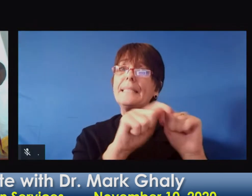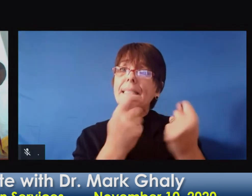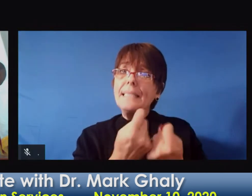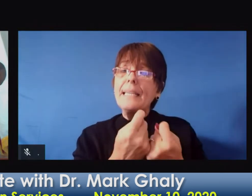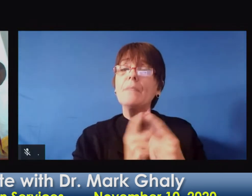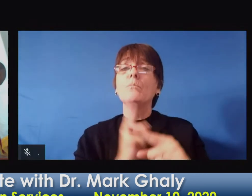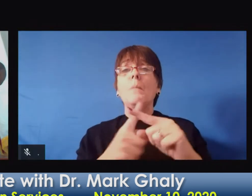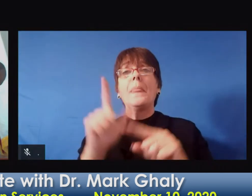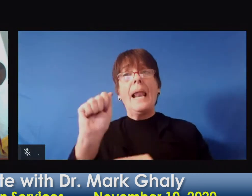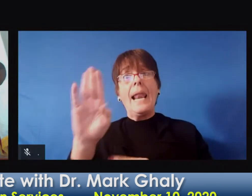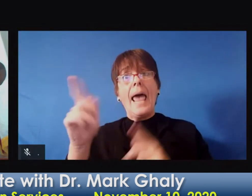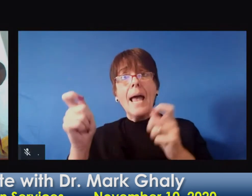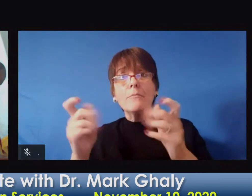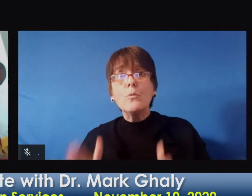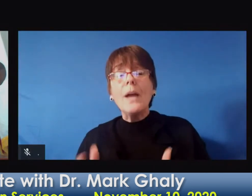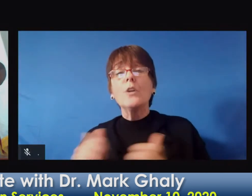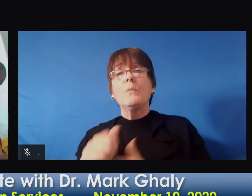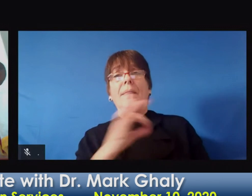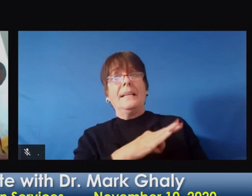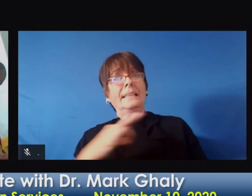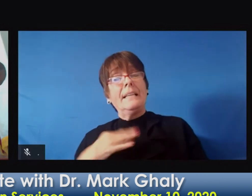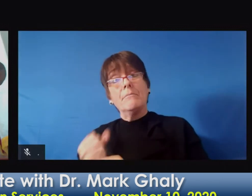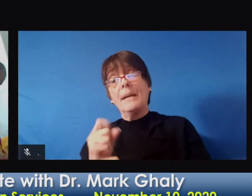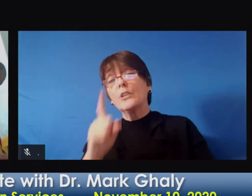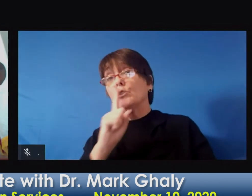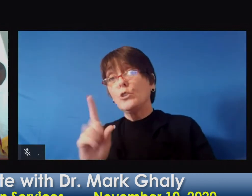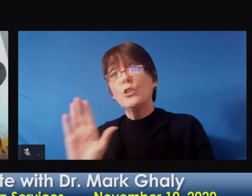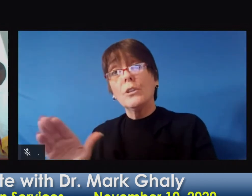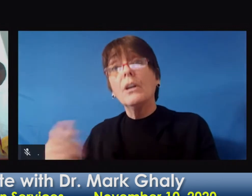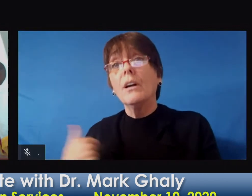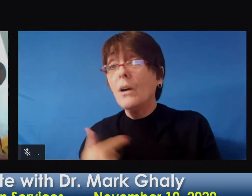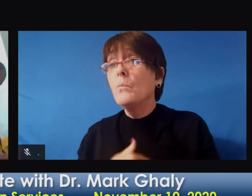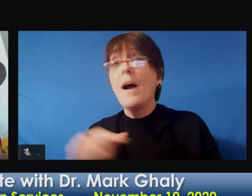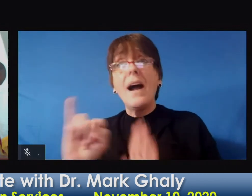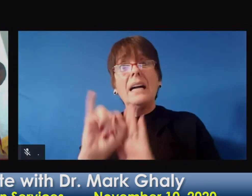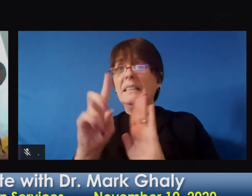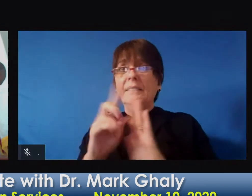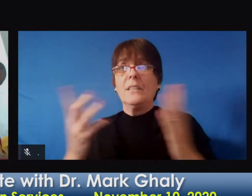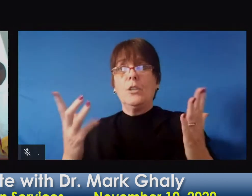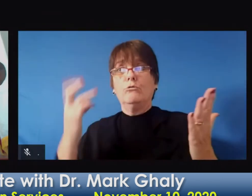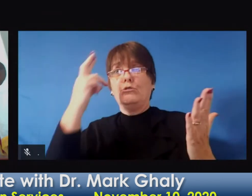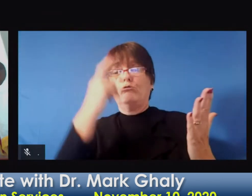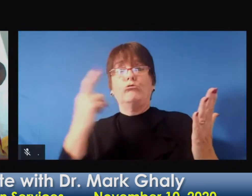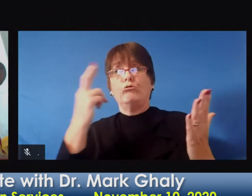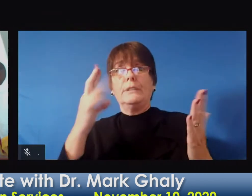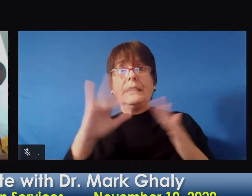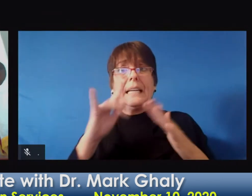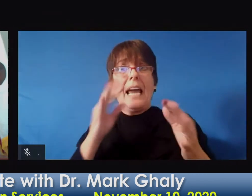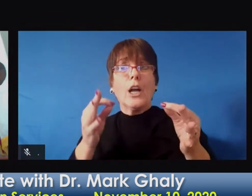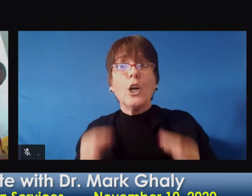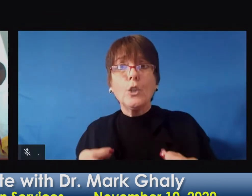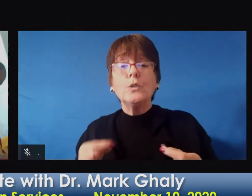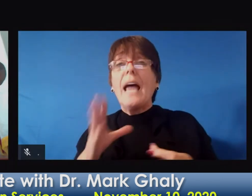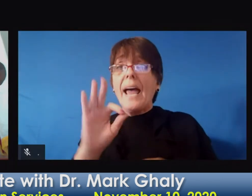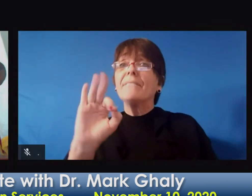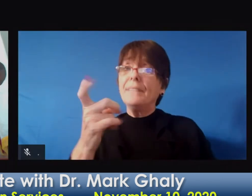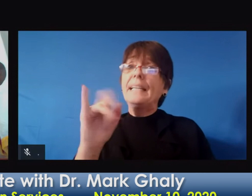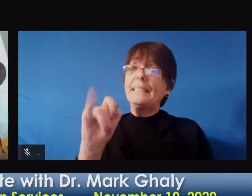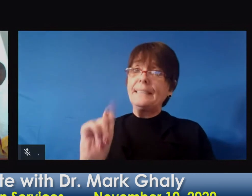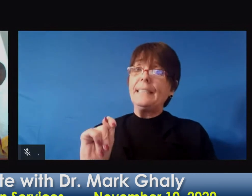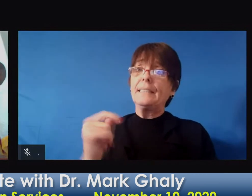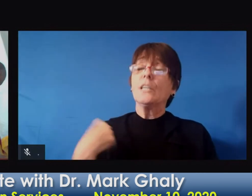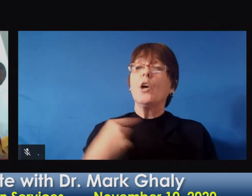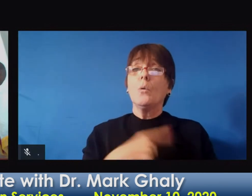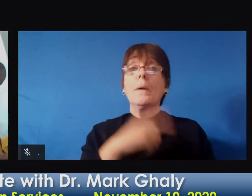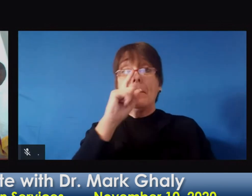lab directors, with the staff, to ensure that we have identified the reason for that and corrected it. We believe that we